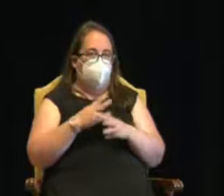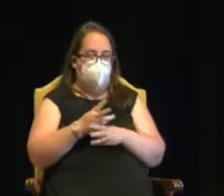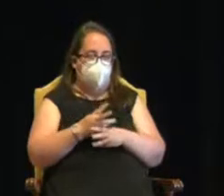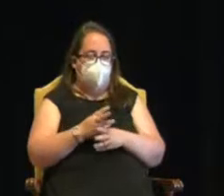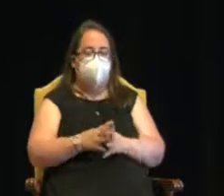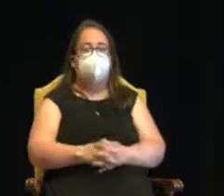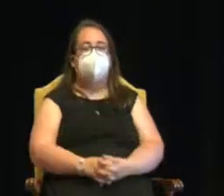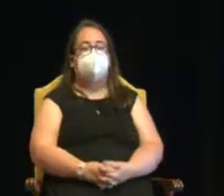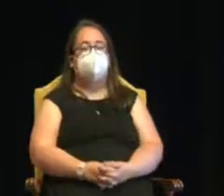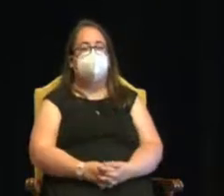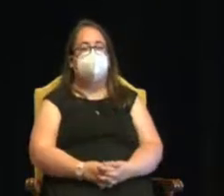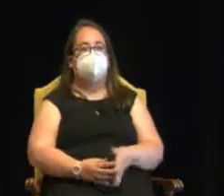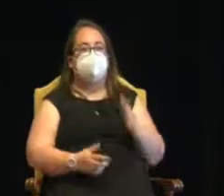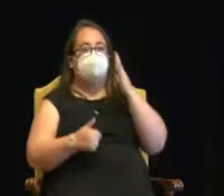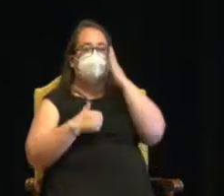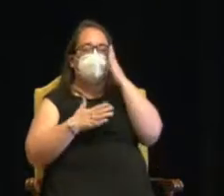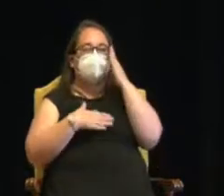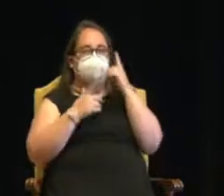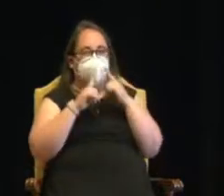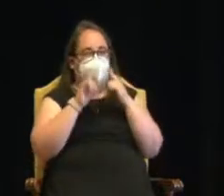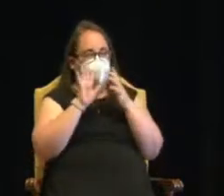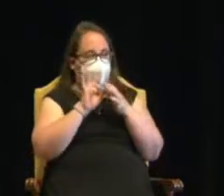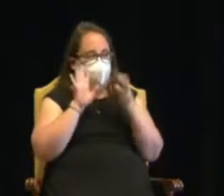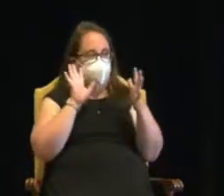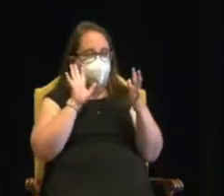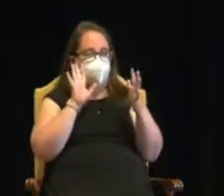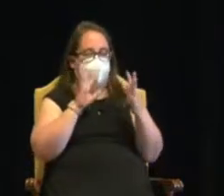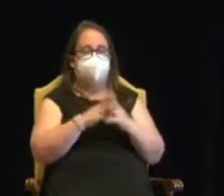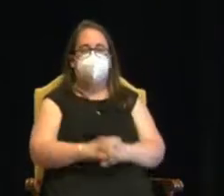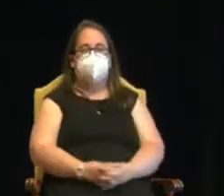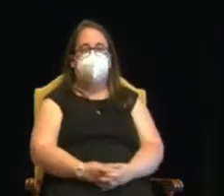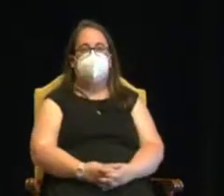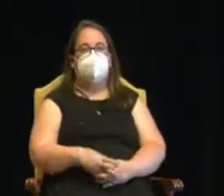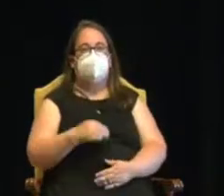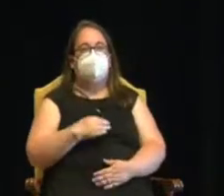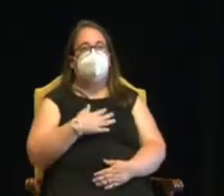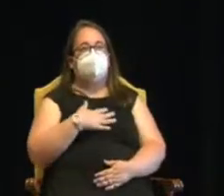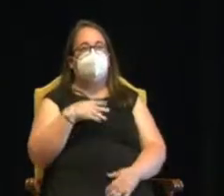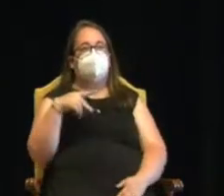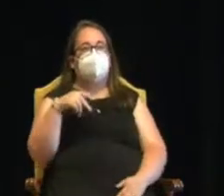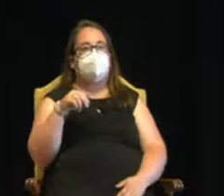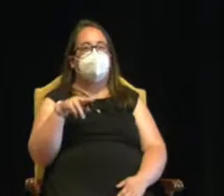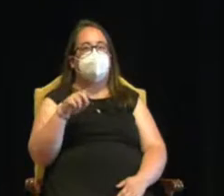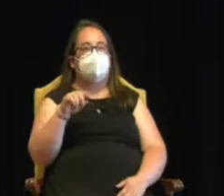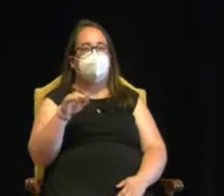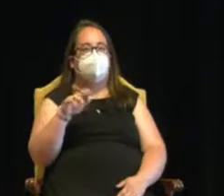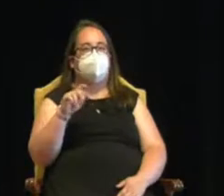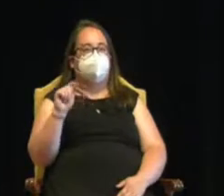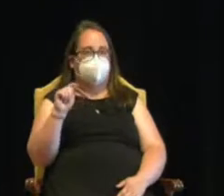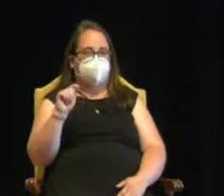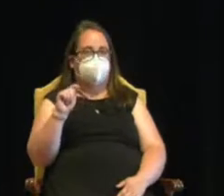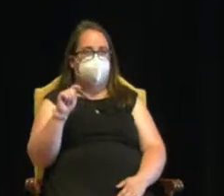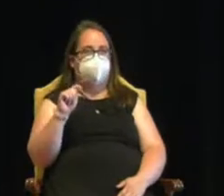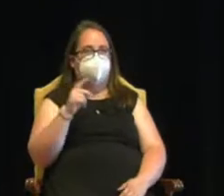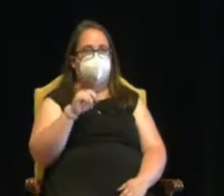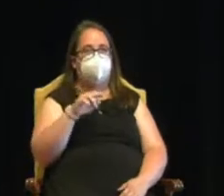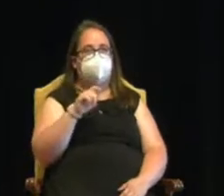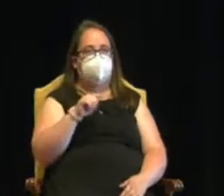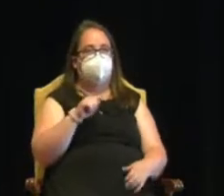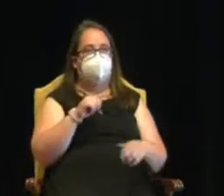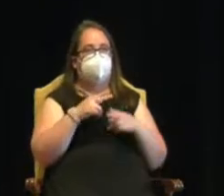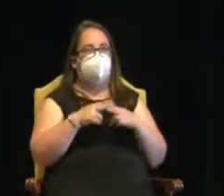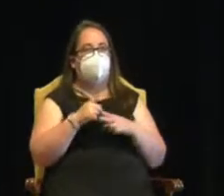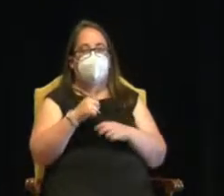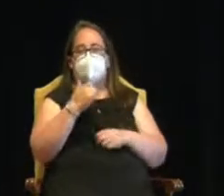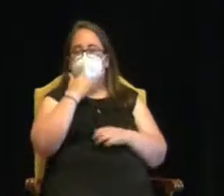I'm so happy to see them go. And it was inspired by a podcast. I was inspired by the podcast called You're Wrong About.